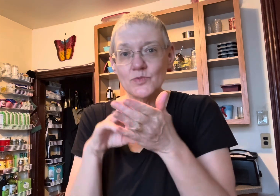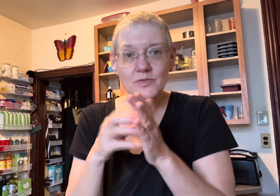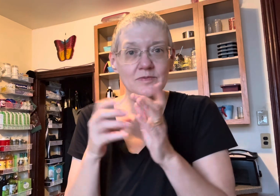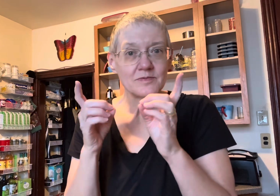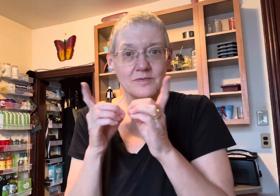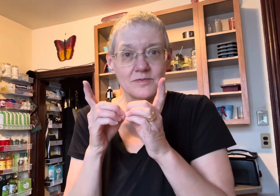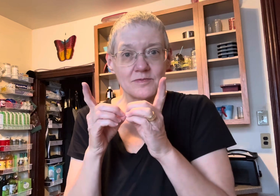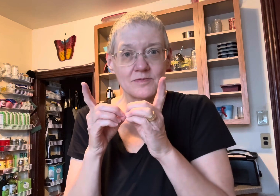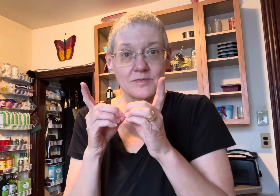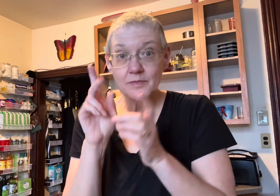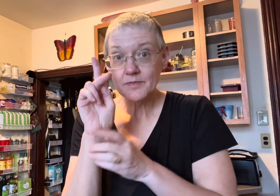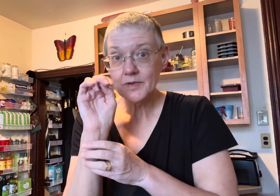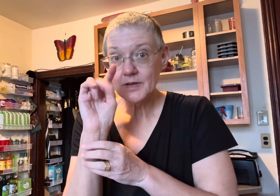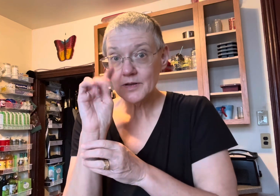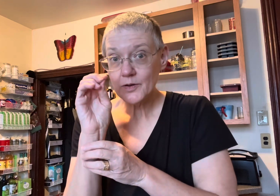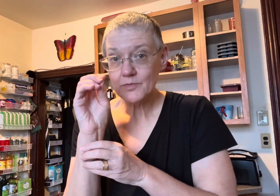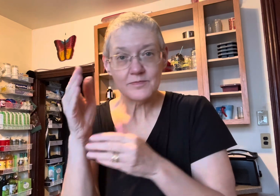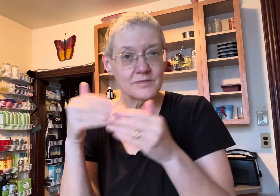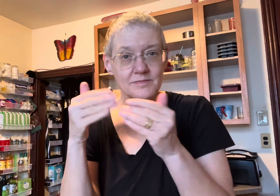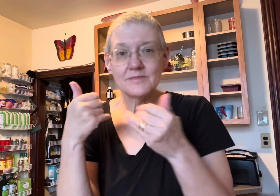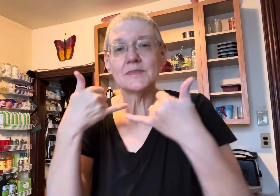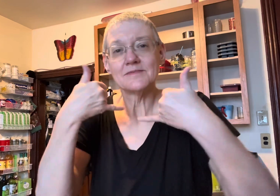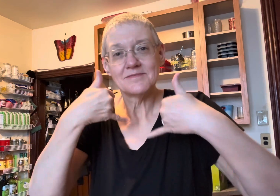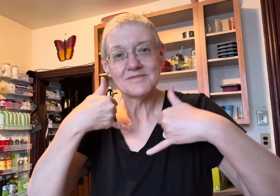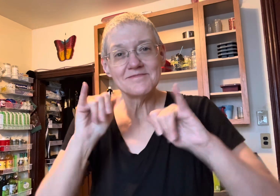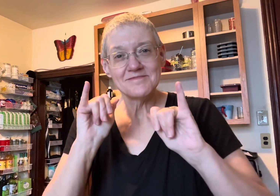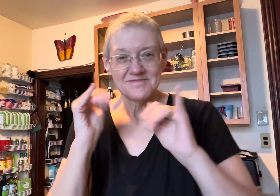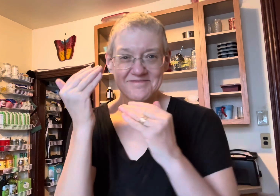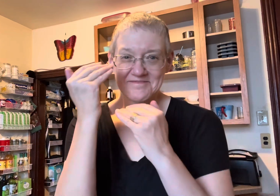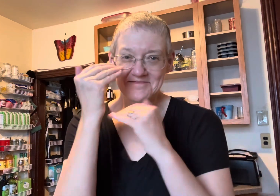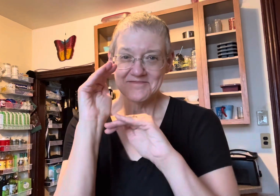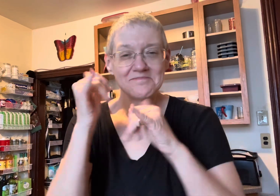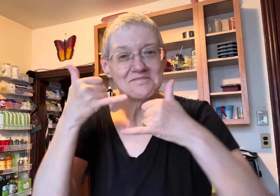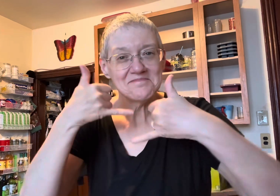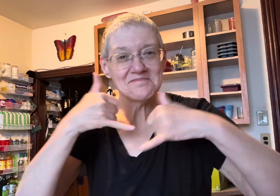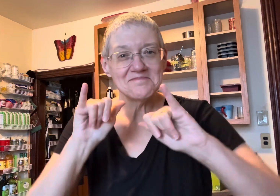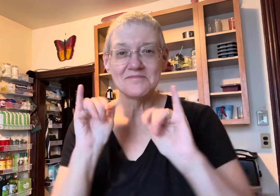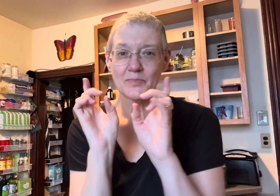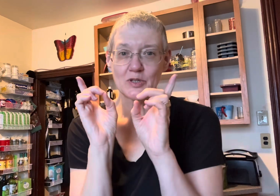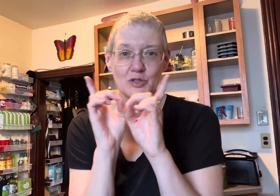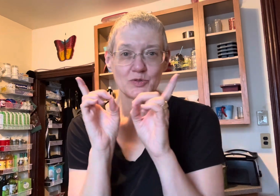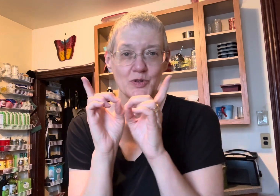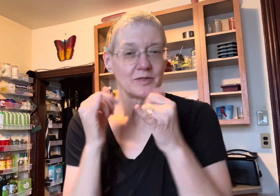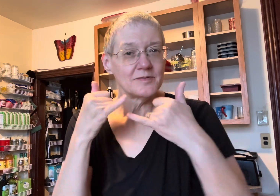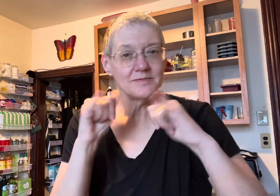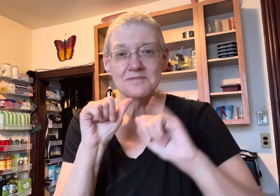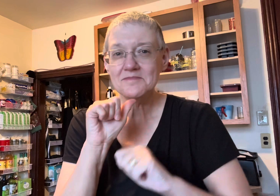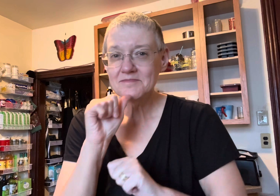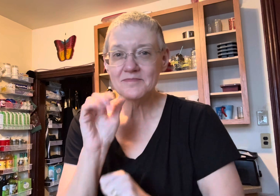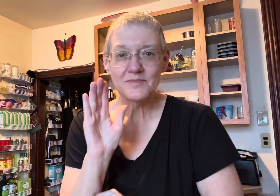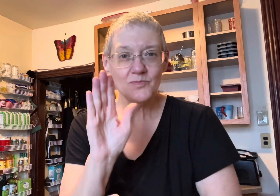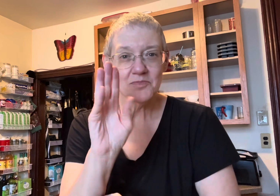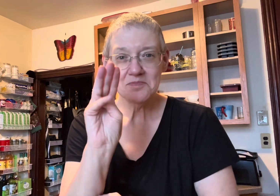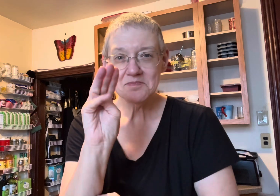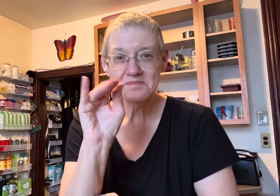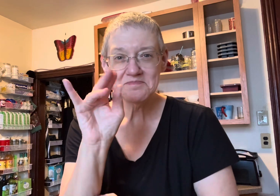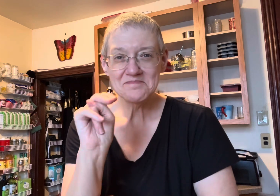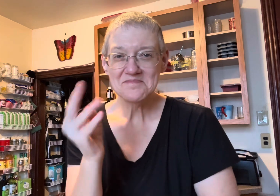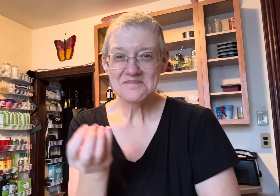chocolates, candies, cookies, desserts, even though they're keto, you still need to limit them. They don't need to be your main